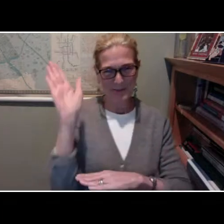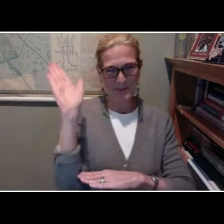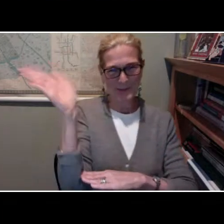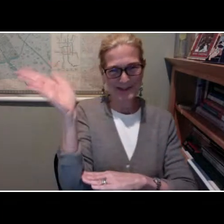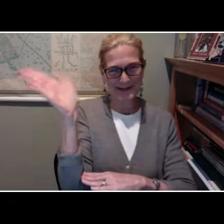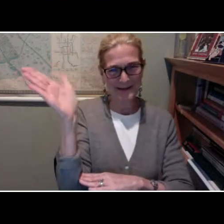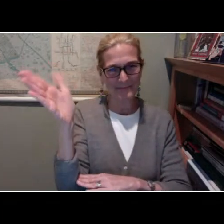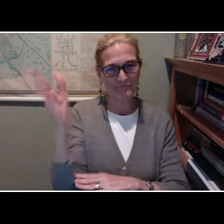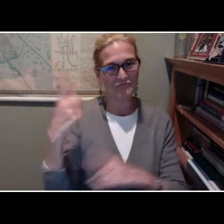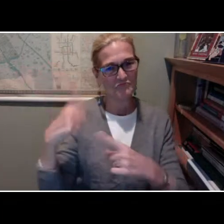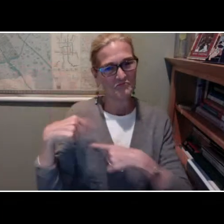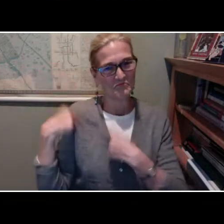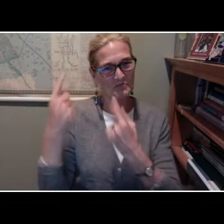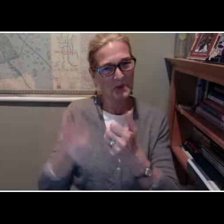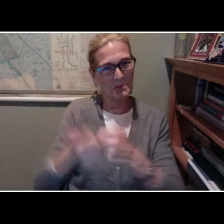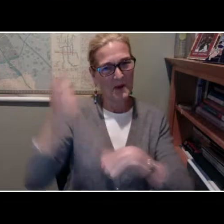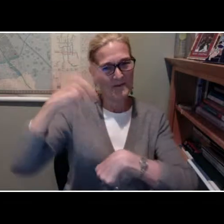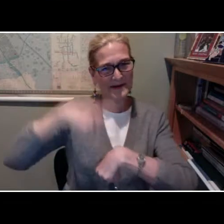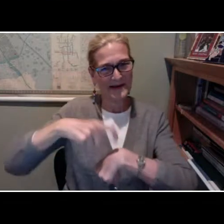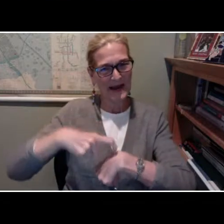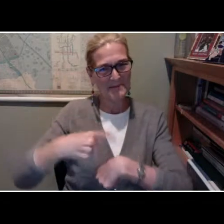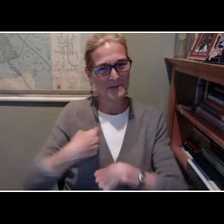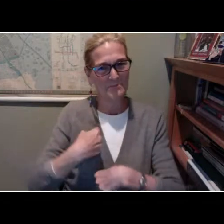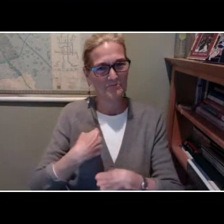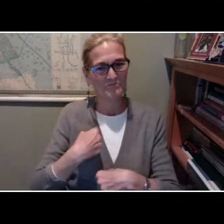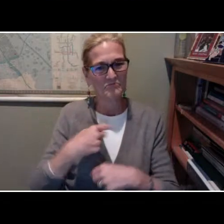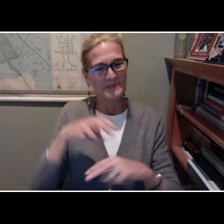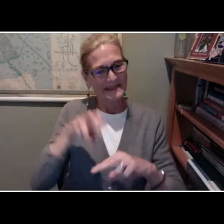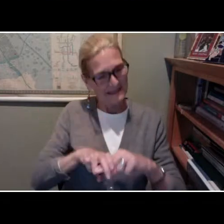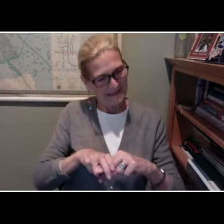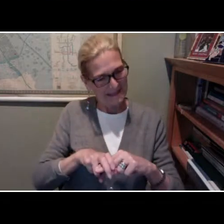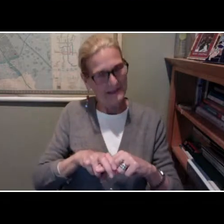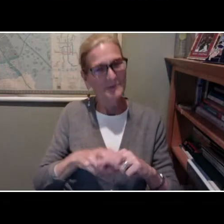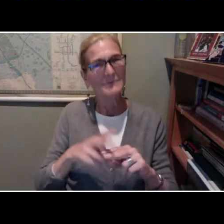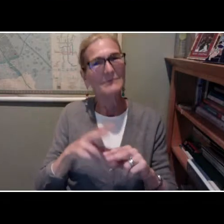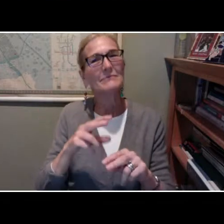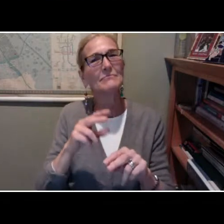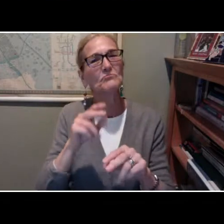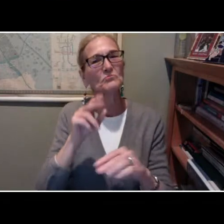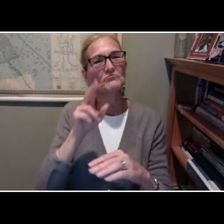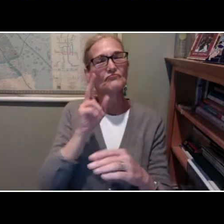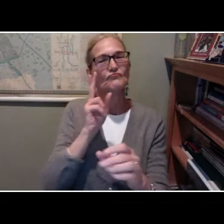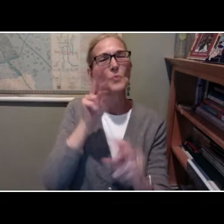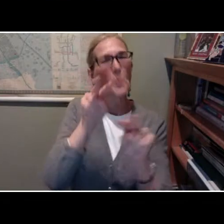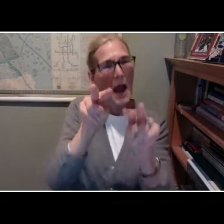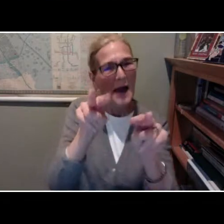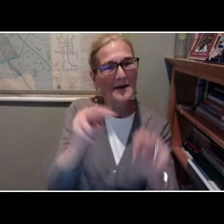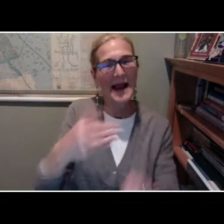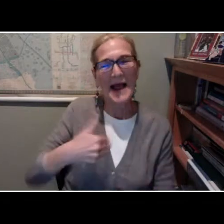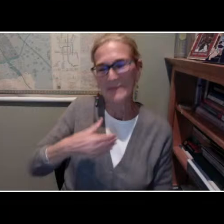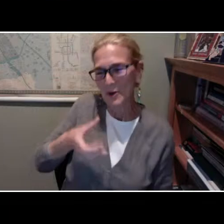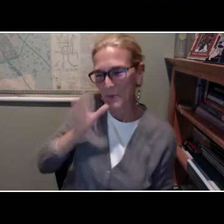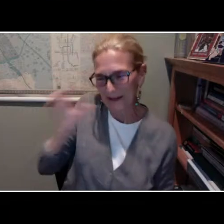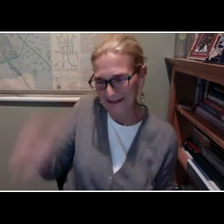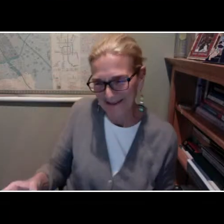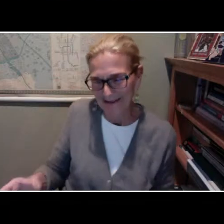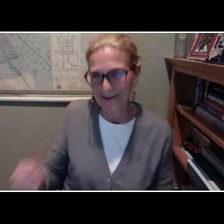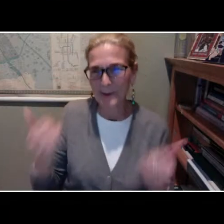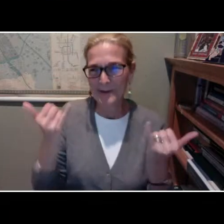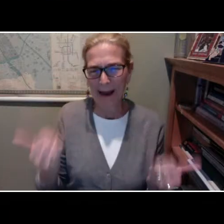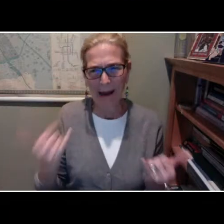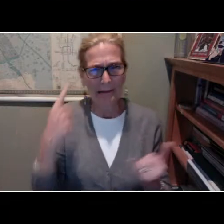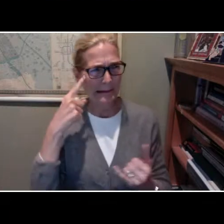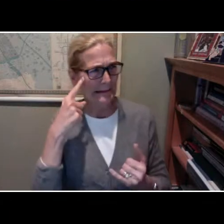You know, I really feel so funny sitting here at home giving this presentation.